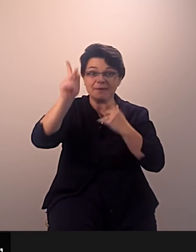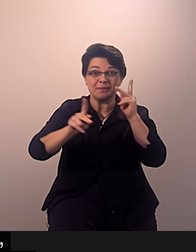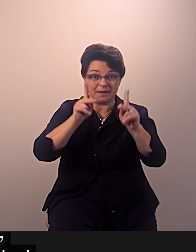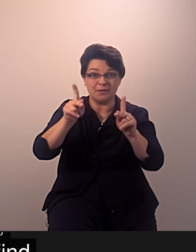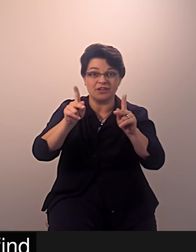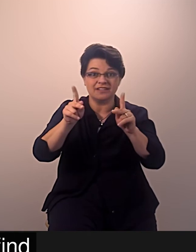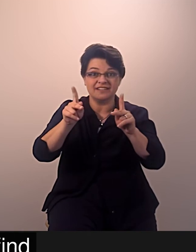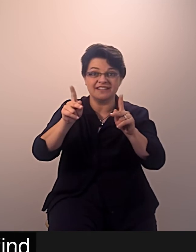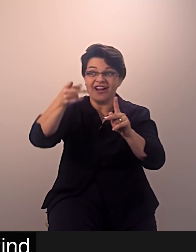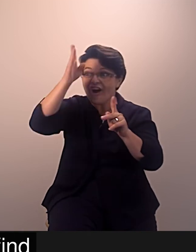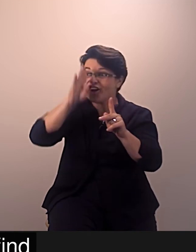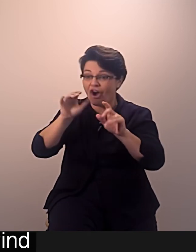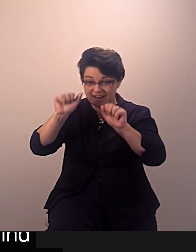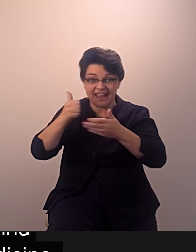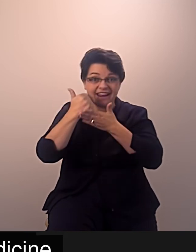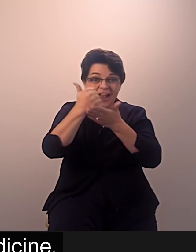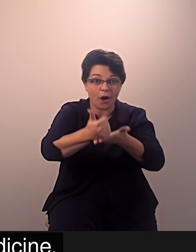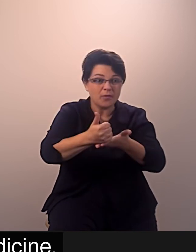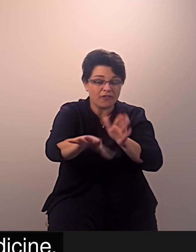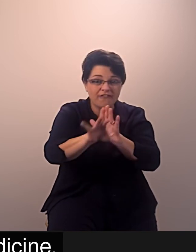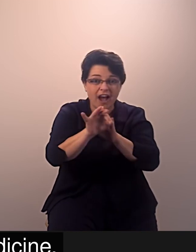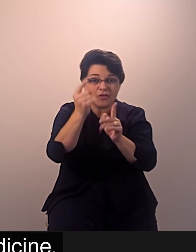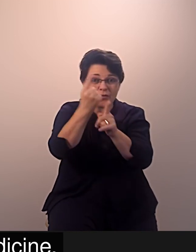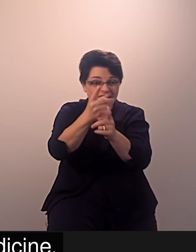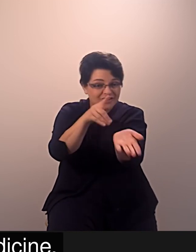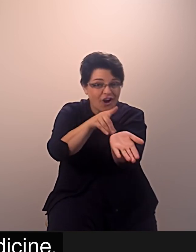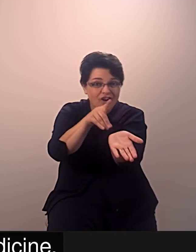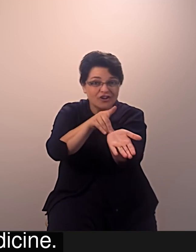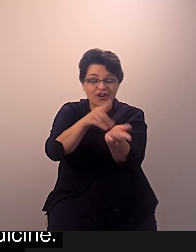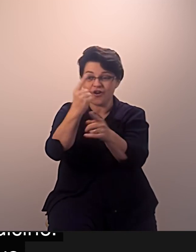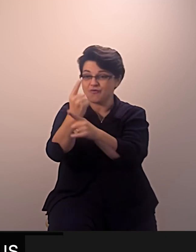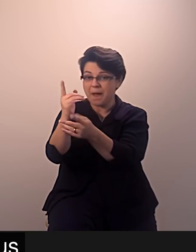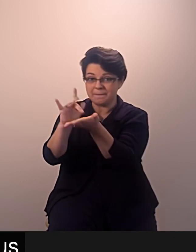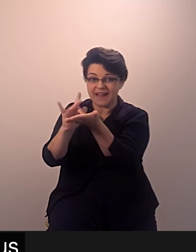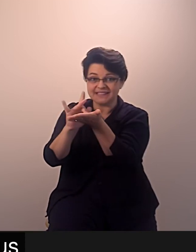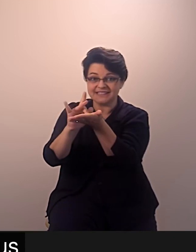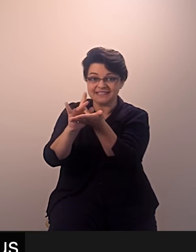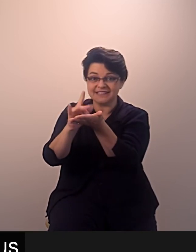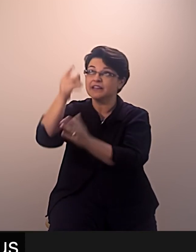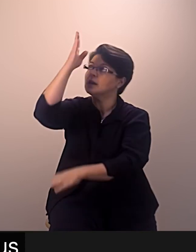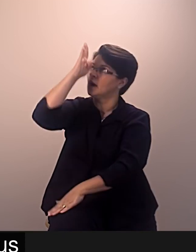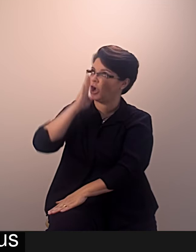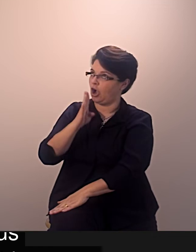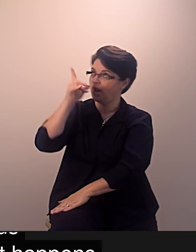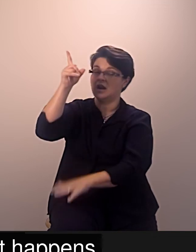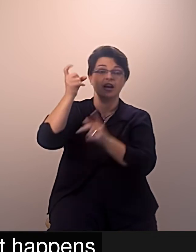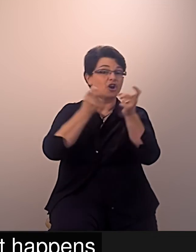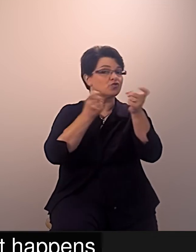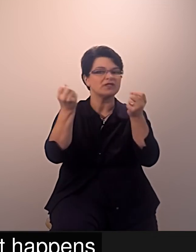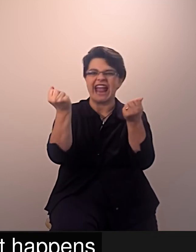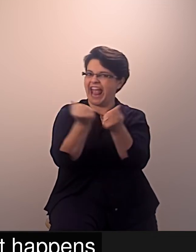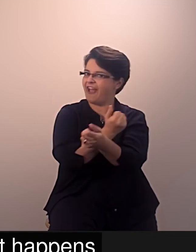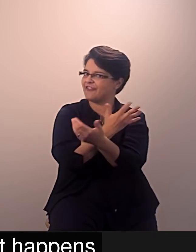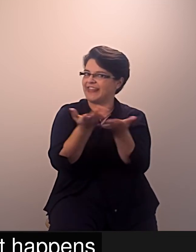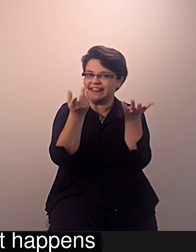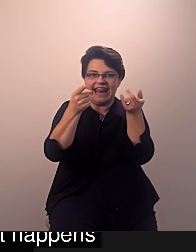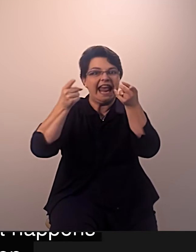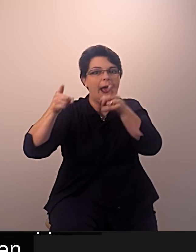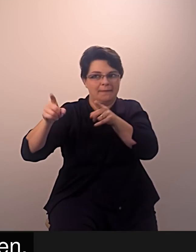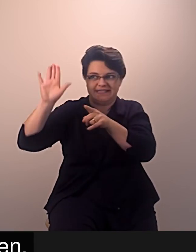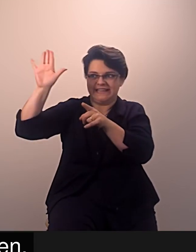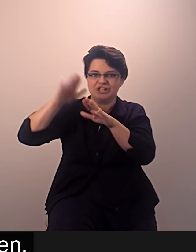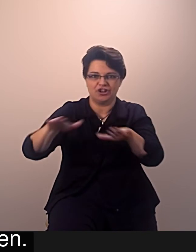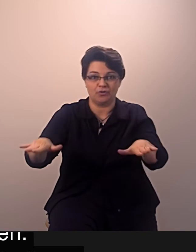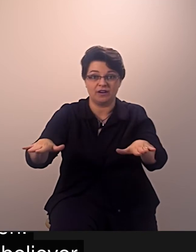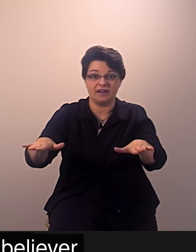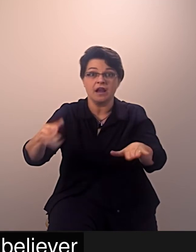medicine. God loves us and controls all that happens to His children. God protects the believer